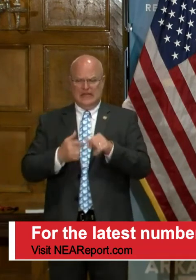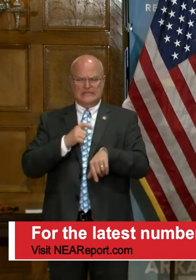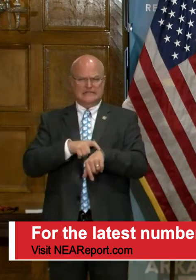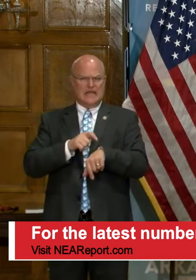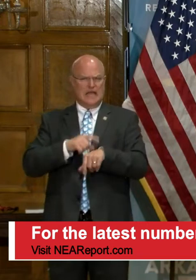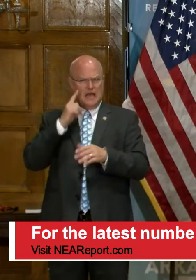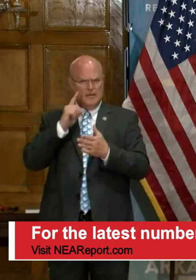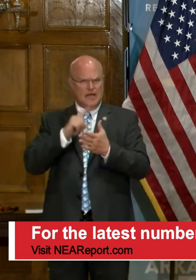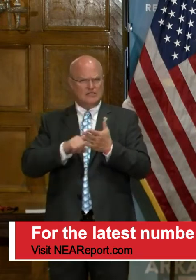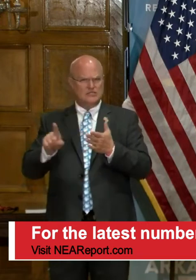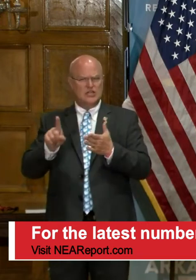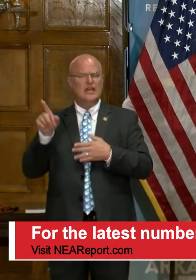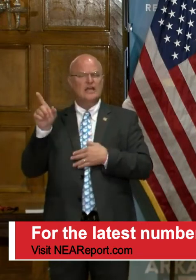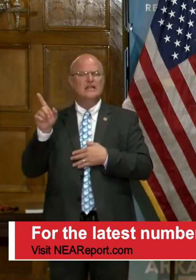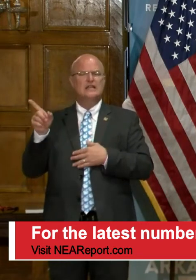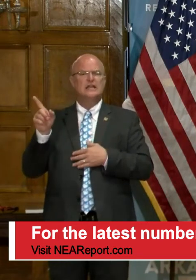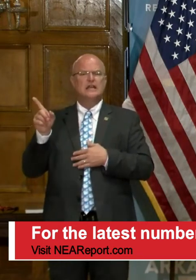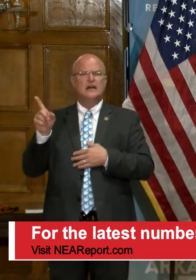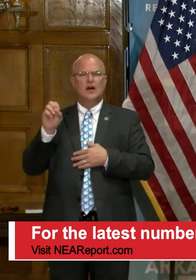I checked,